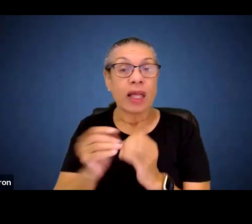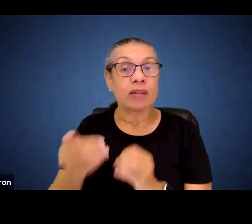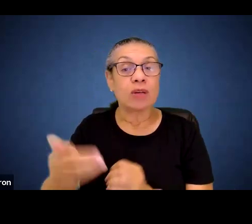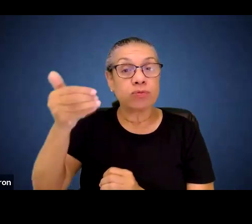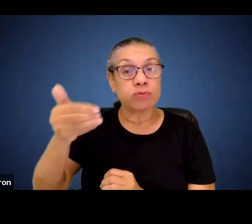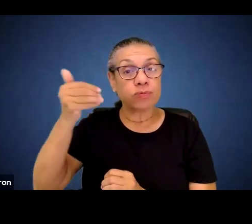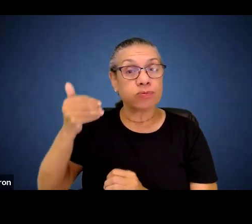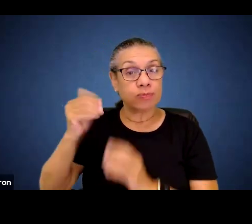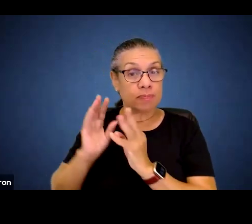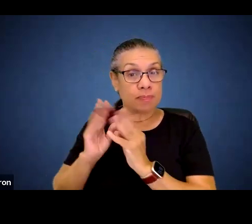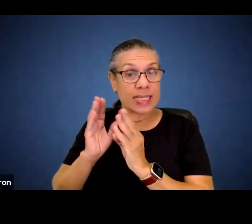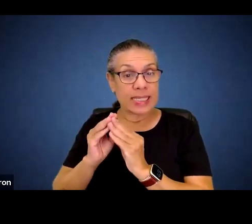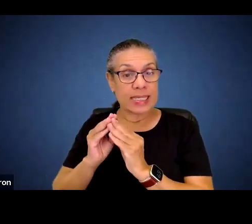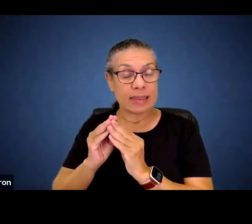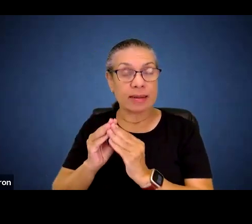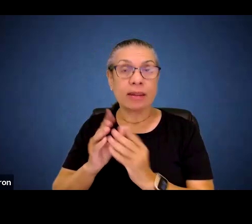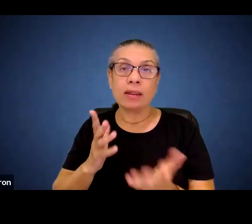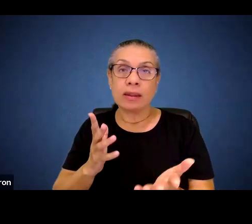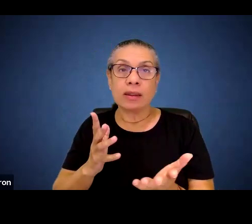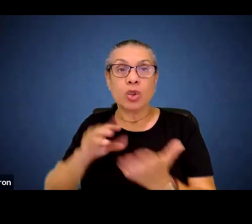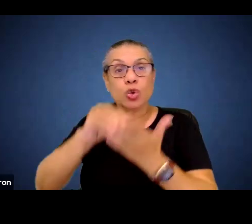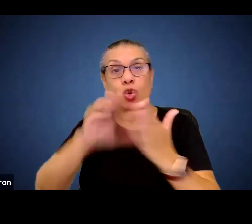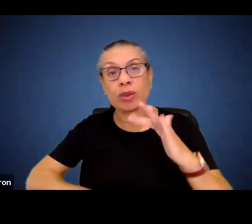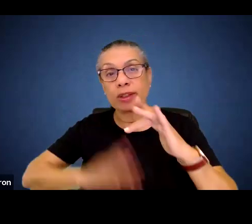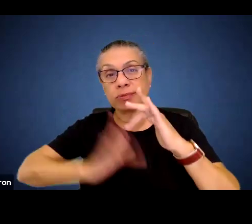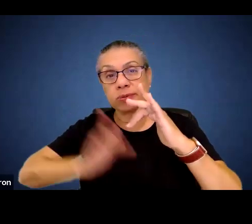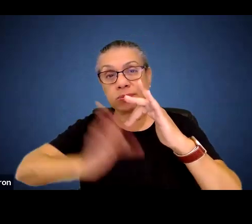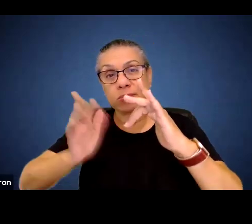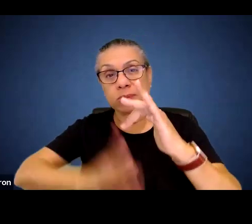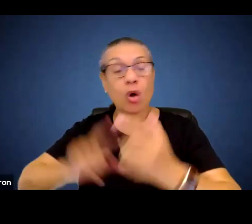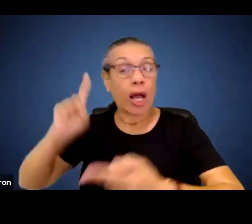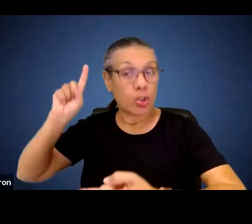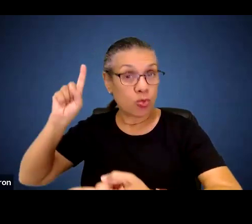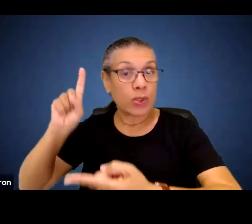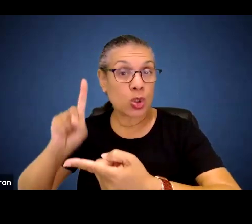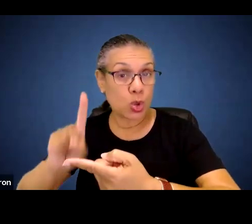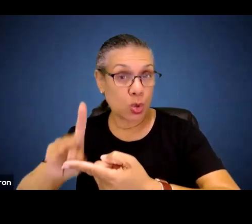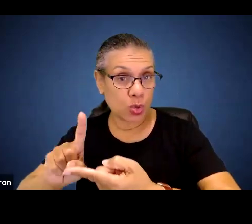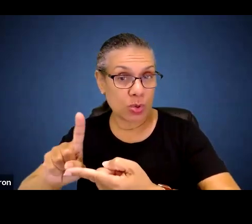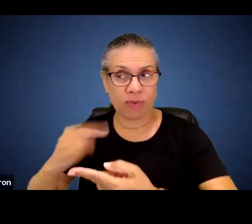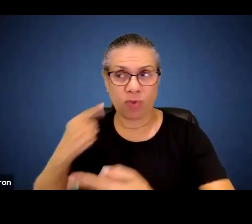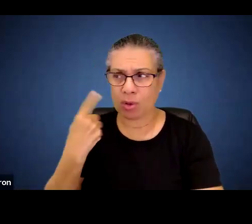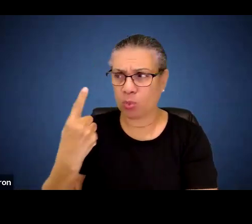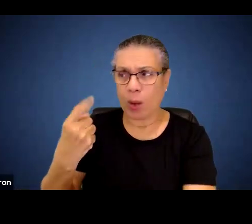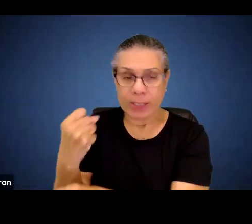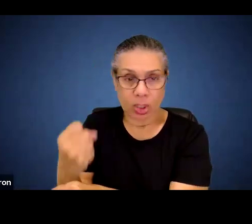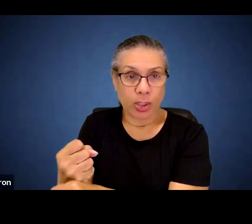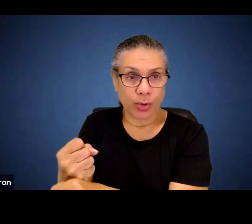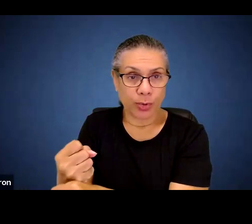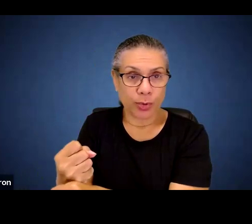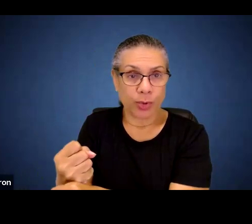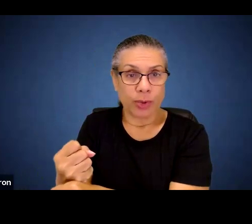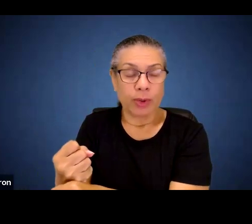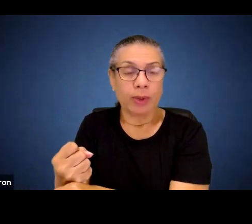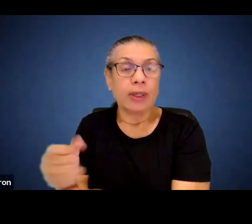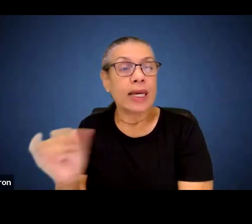meetings, overall chronic absenteeism has been reduced in transformation schools over the past year, as it was